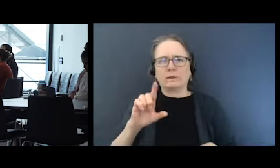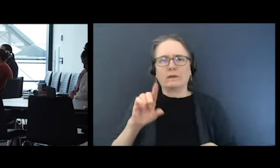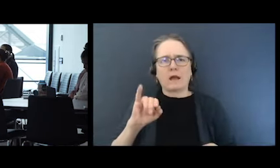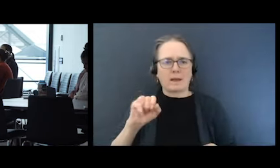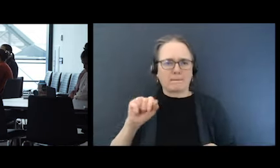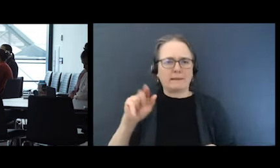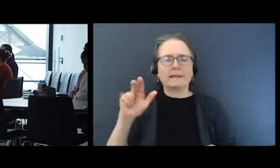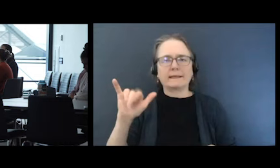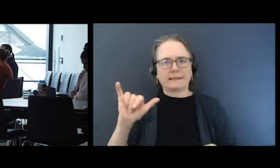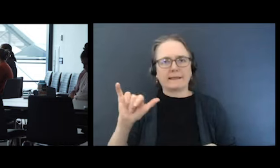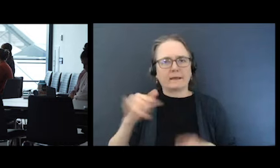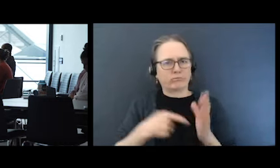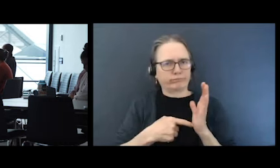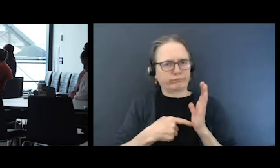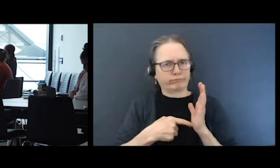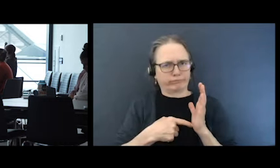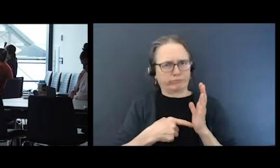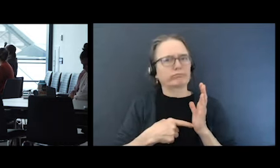Reliability.